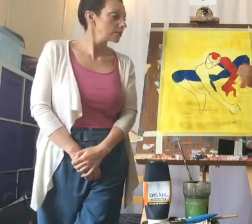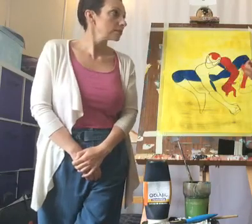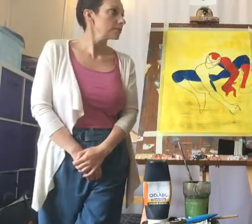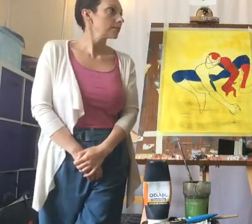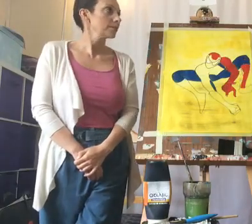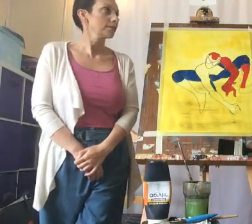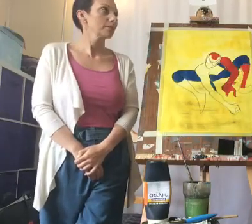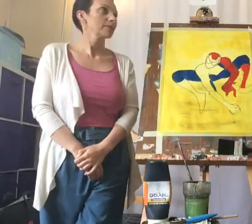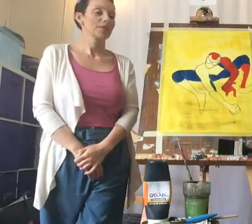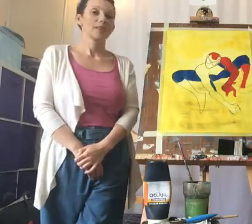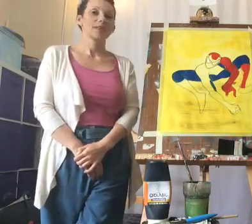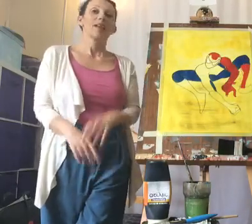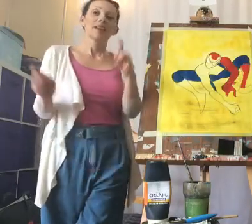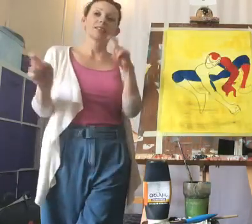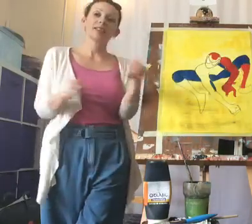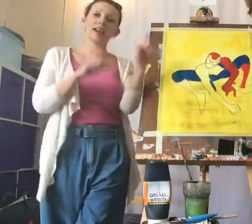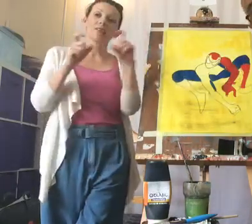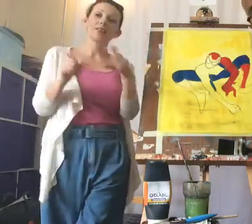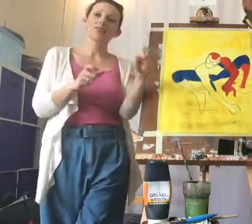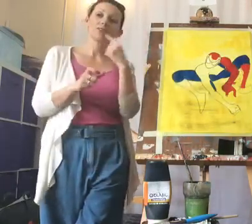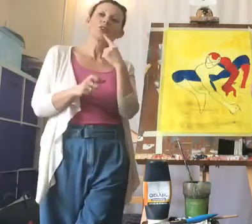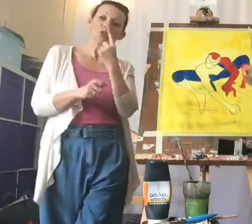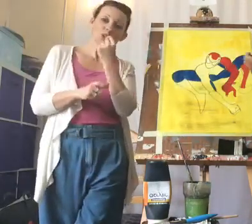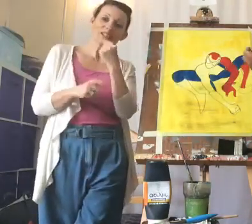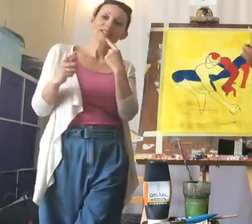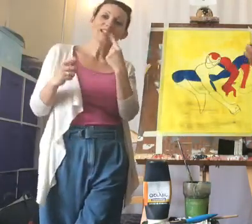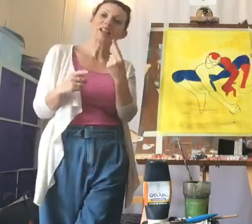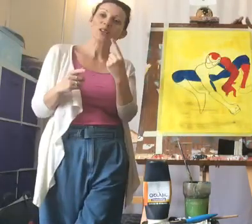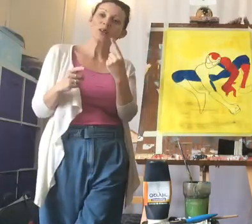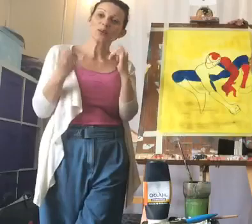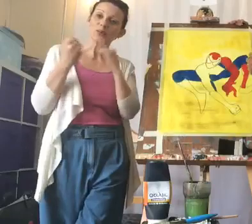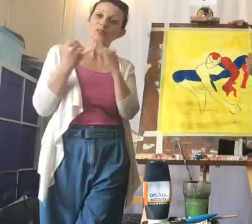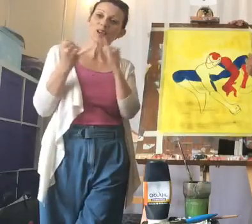Oh, I could tell you some stories of the things Let's Sean carry comes on. out with.